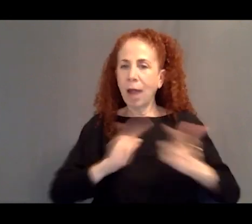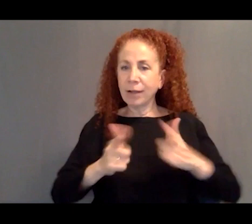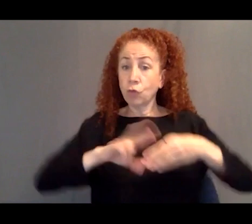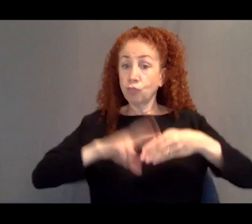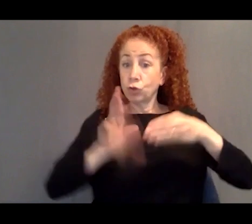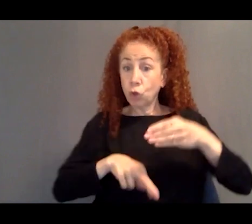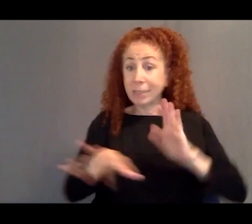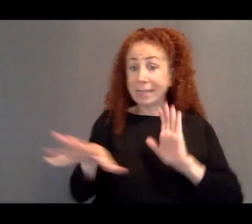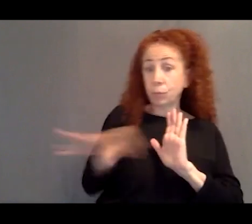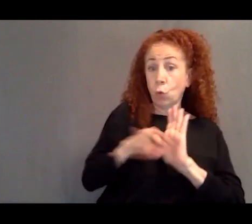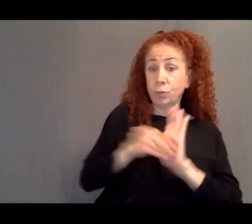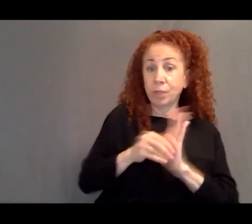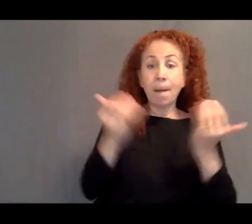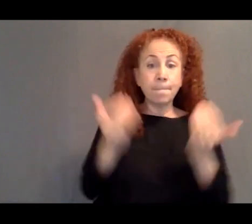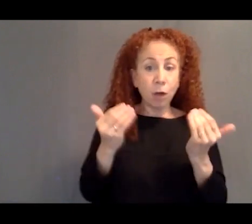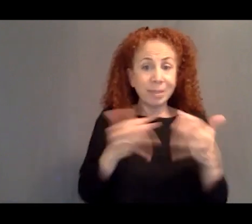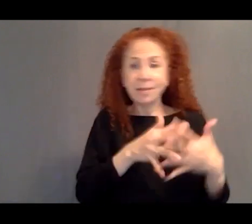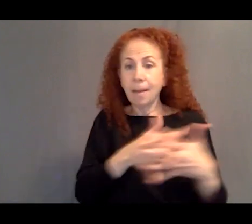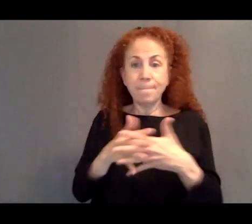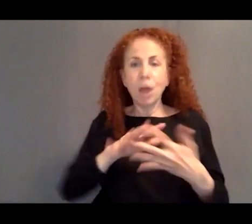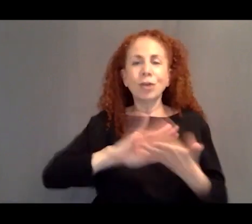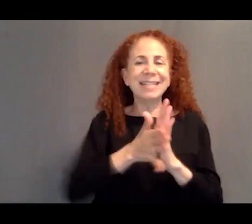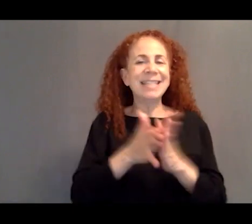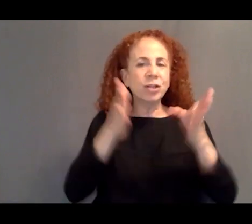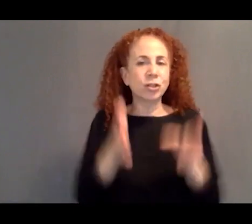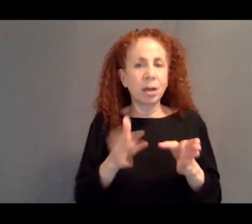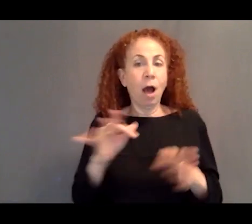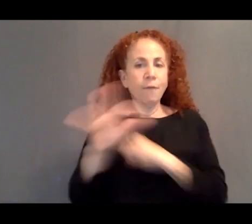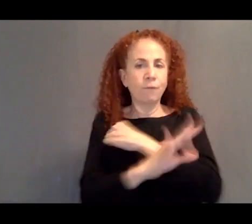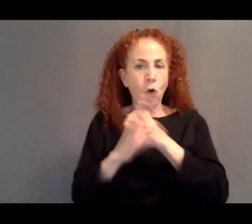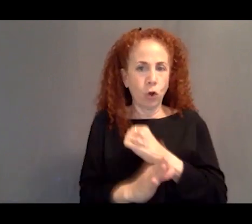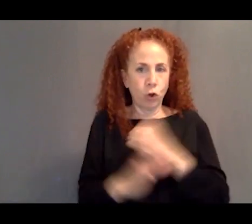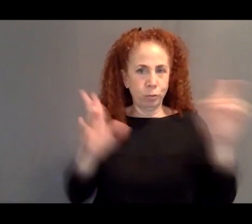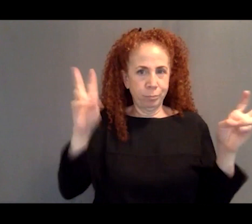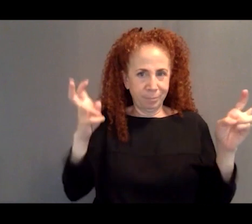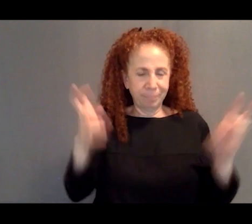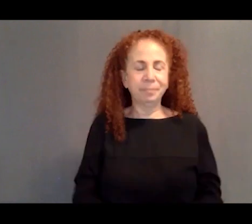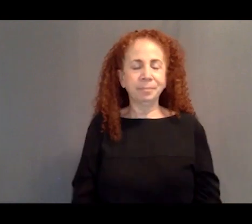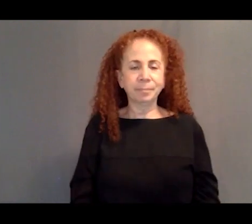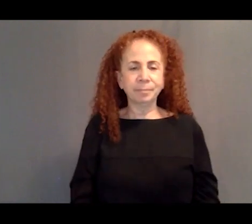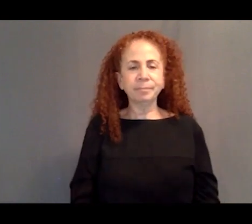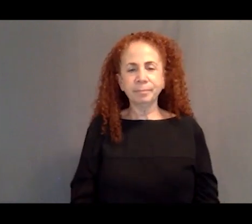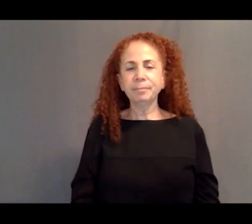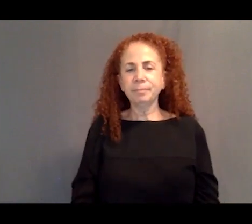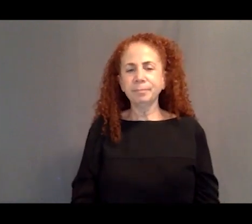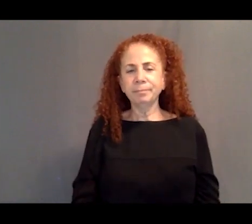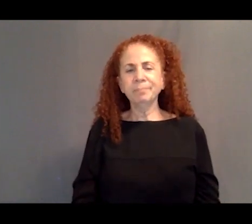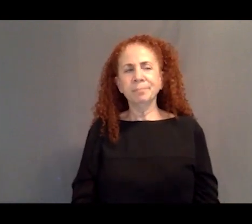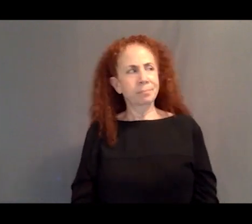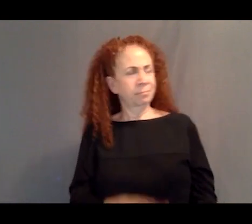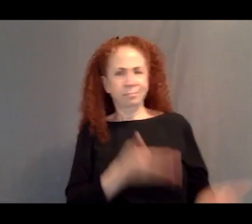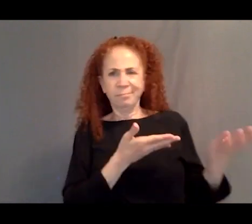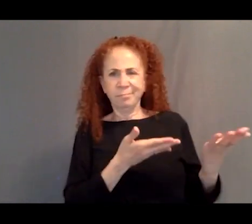absorption, modernization, and Americanization of foreigners, end quote, provided this